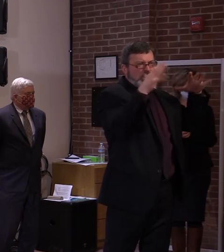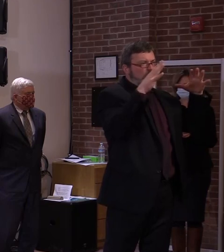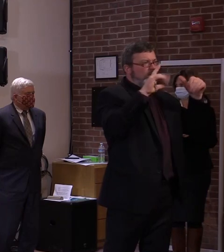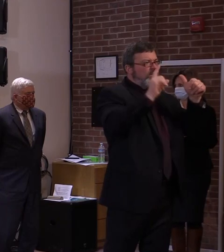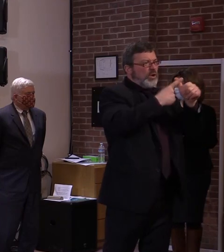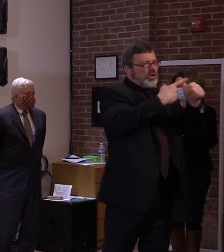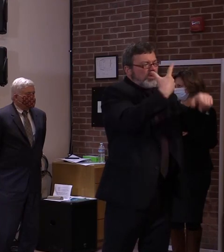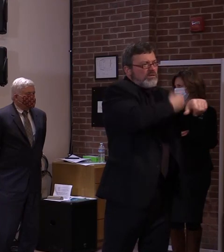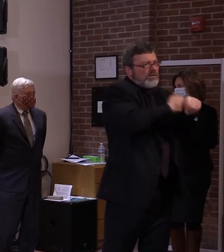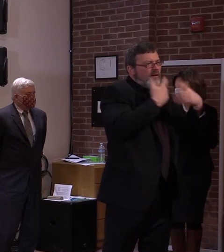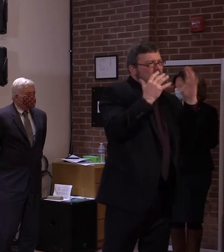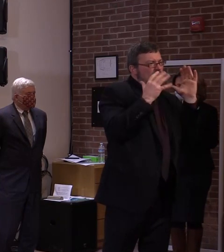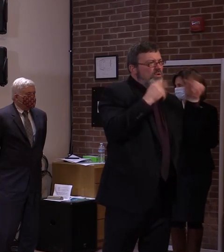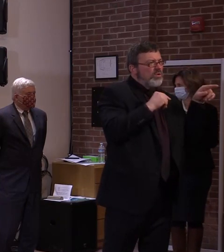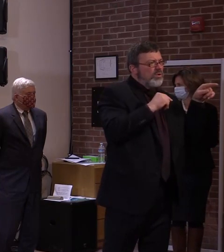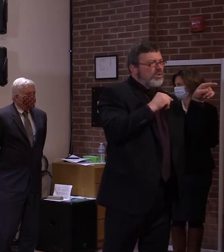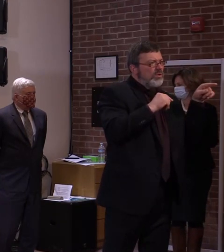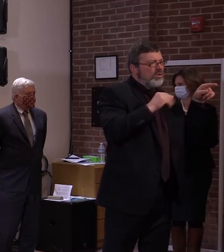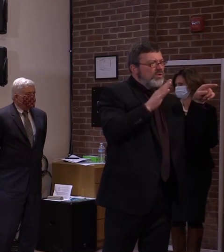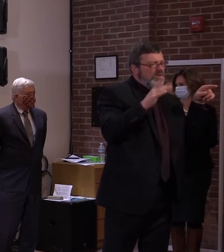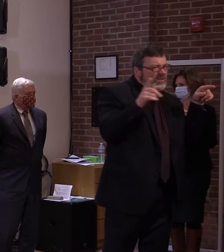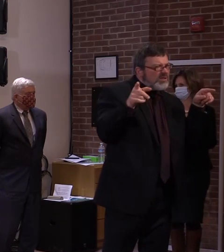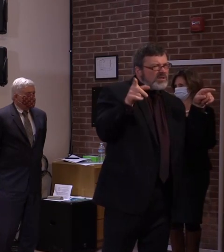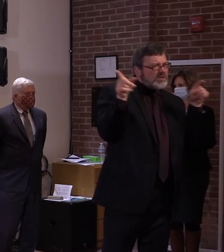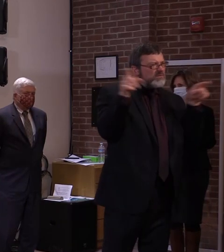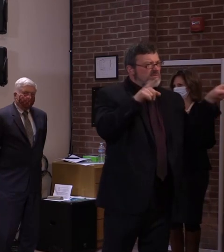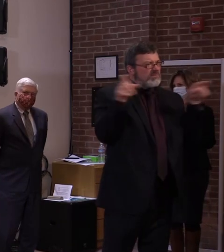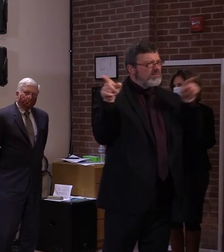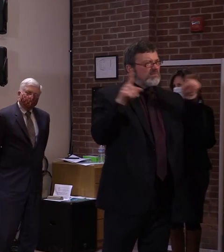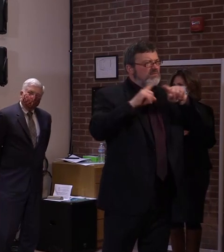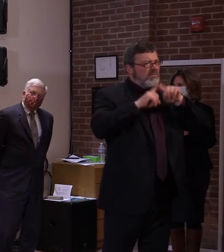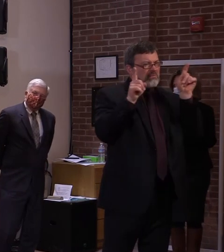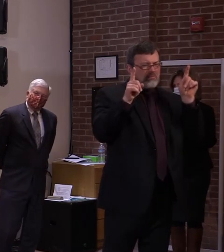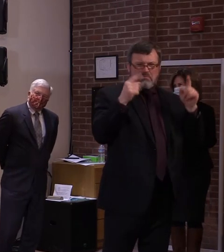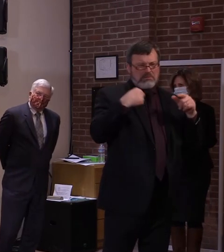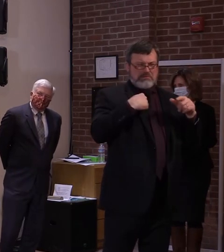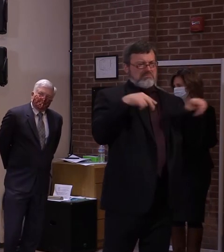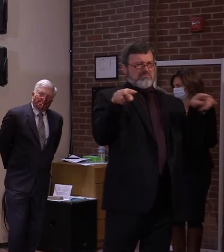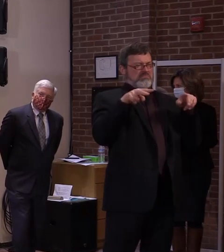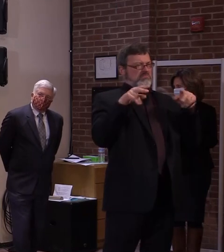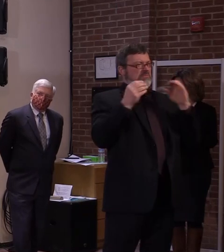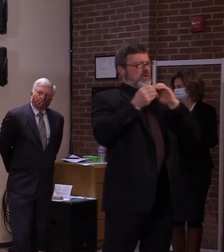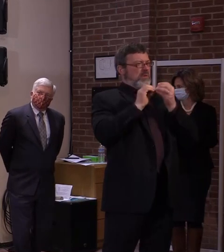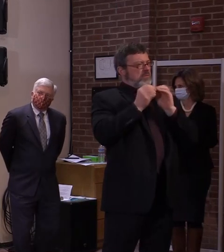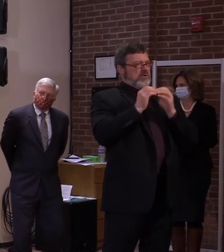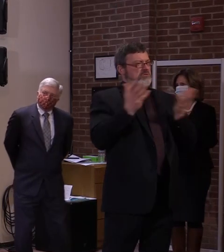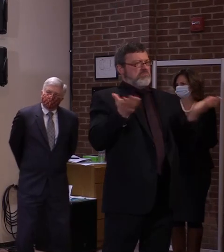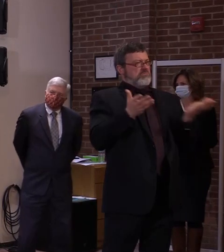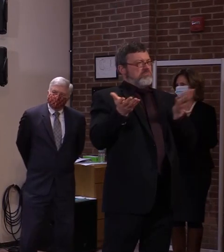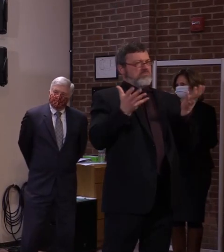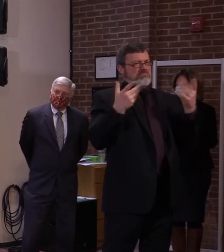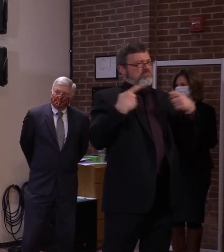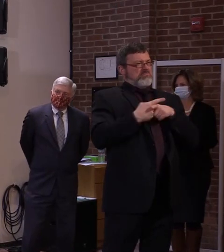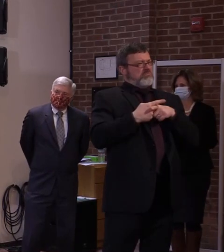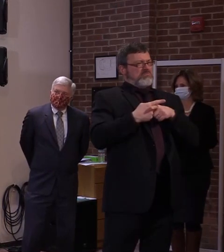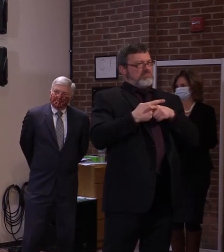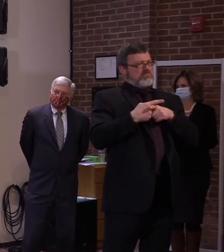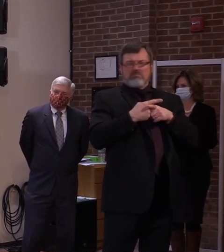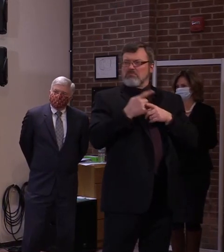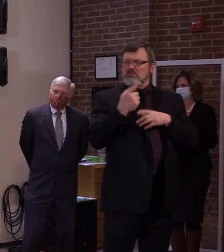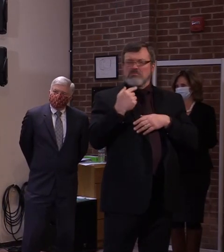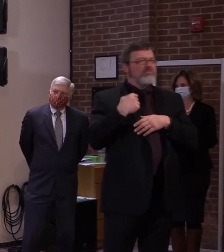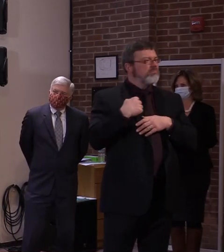can help me break down the math of where the disconnect is. Yeah, maybe somebody else can, but